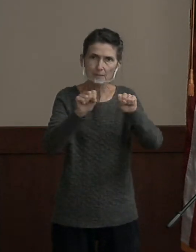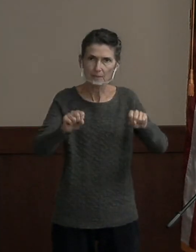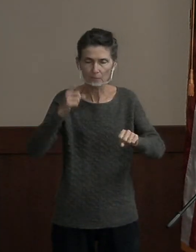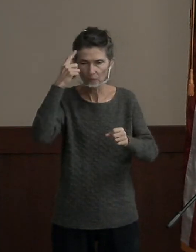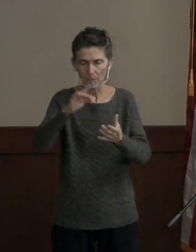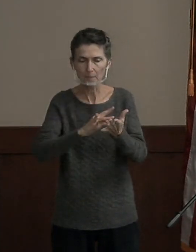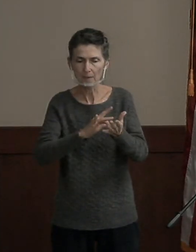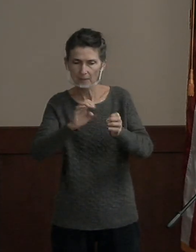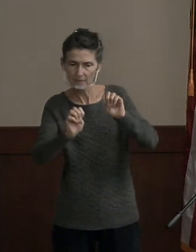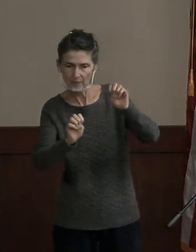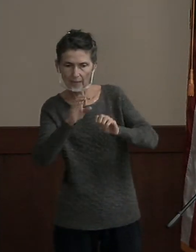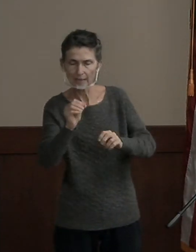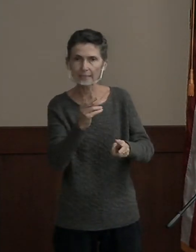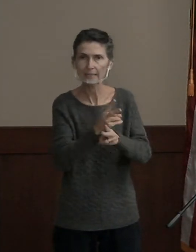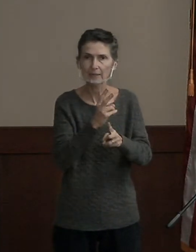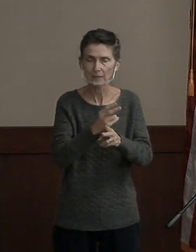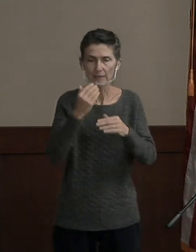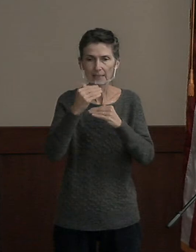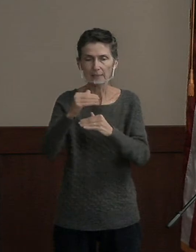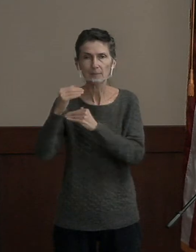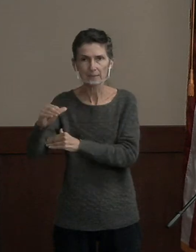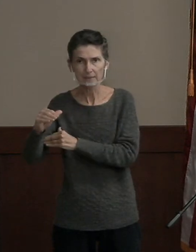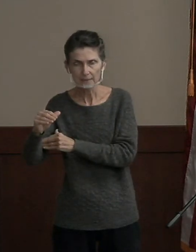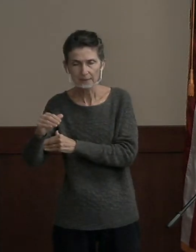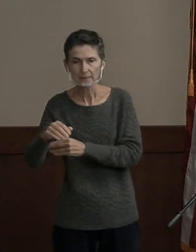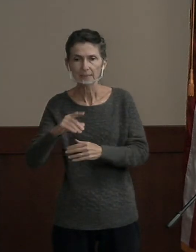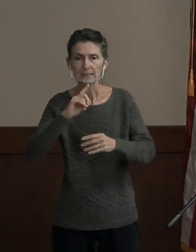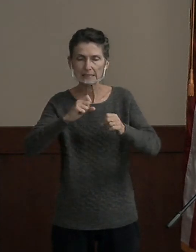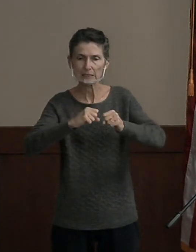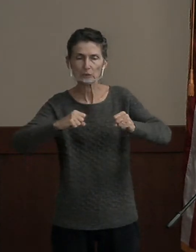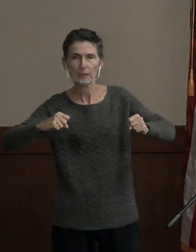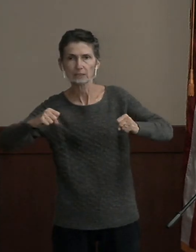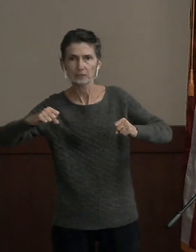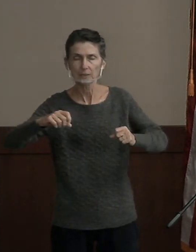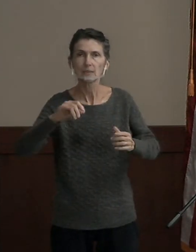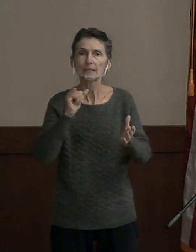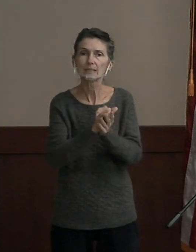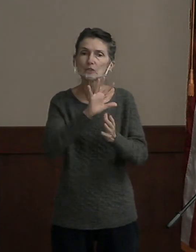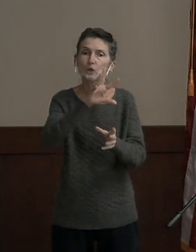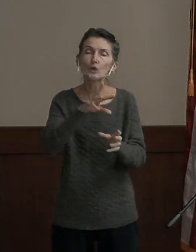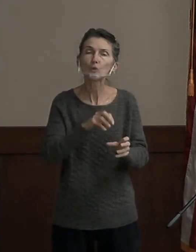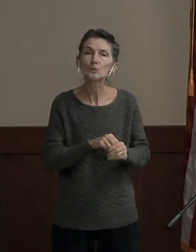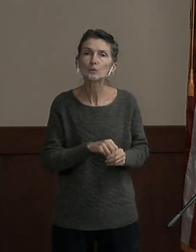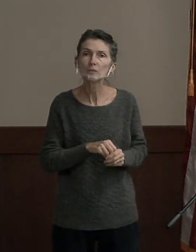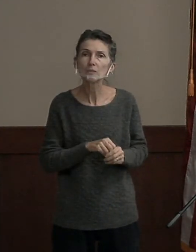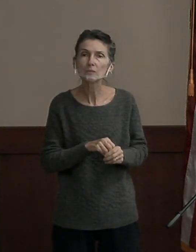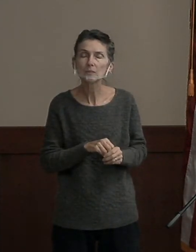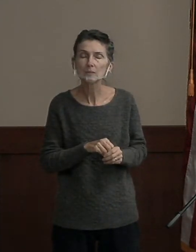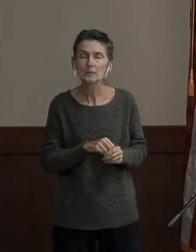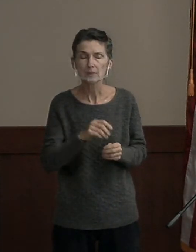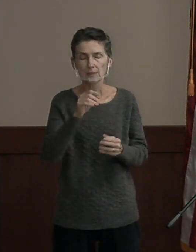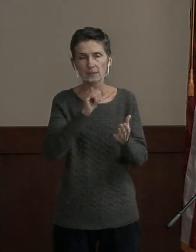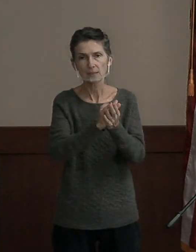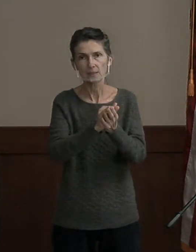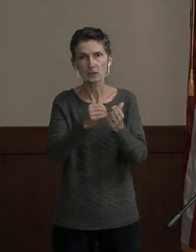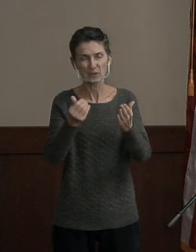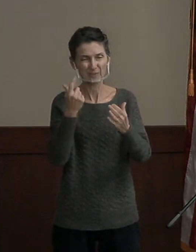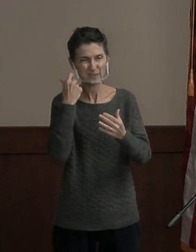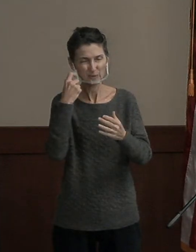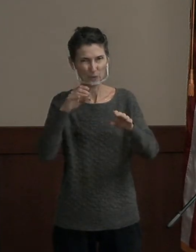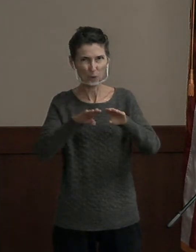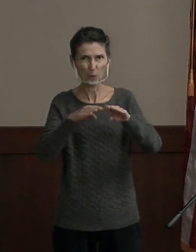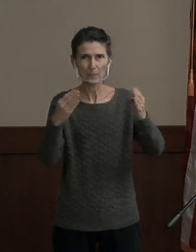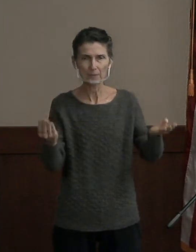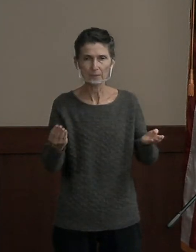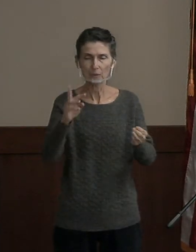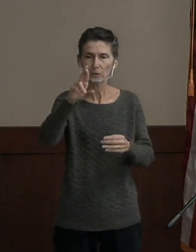care as the limits of normal capacity is stretched. This includes and is highlighted by the newly opened